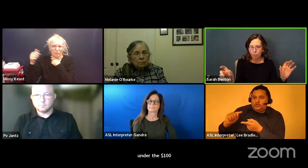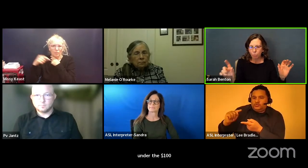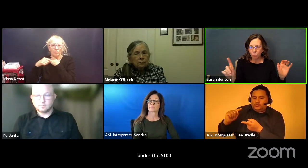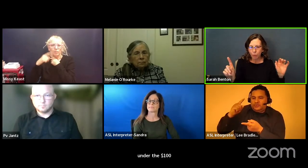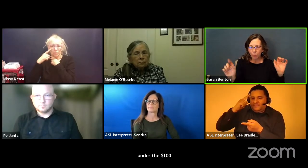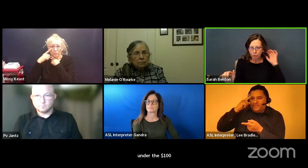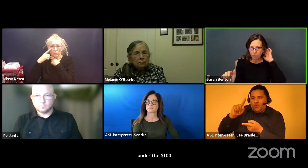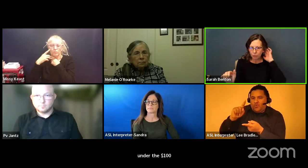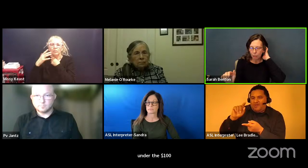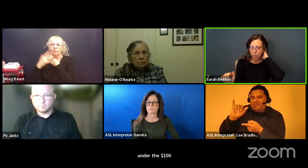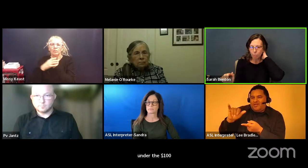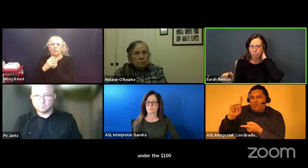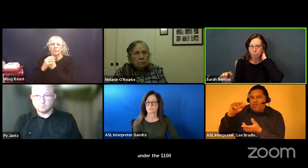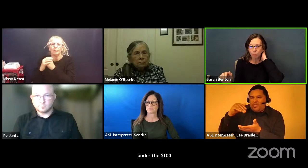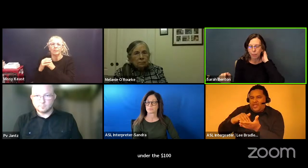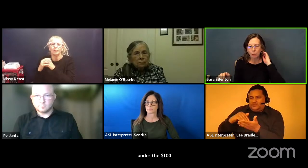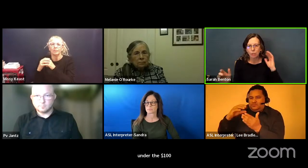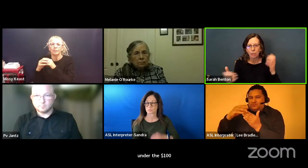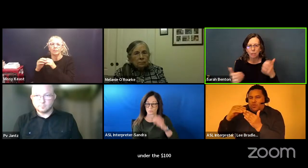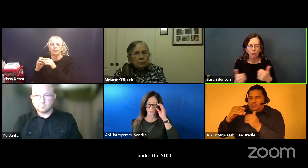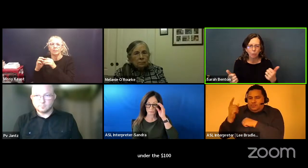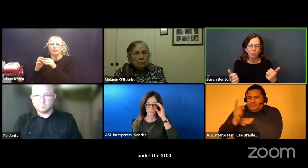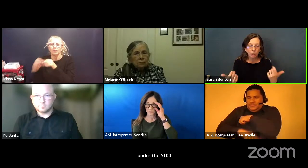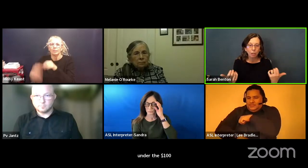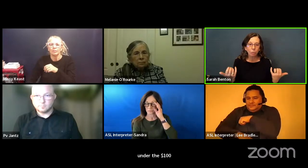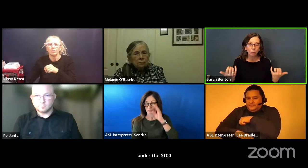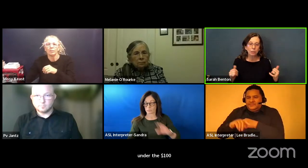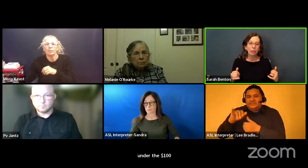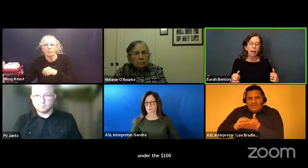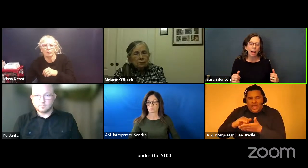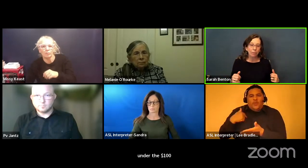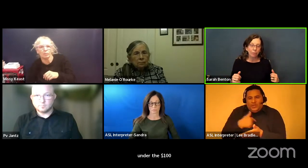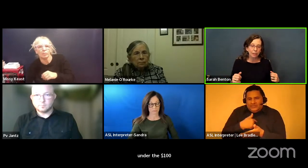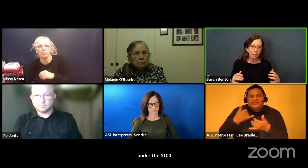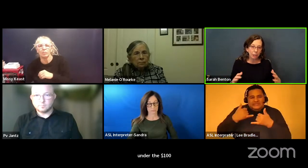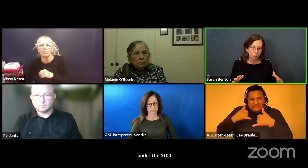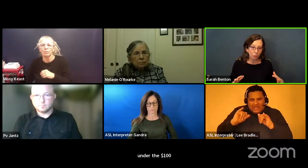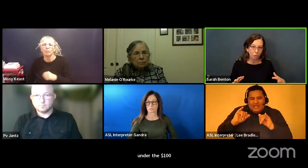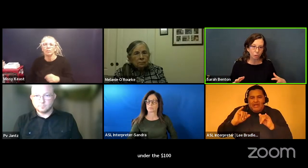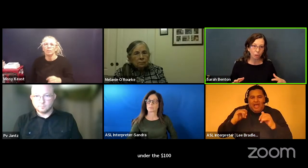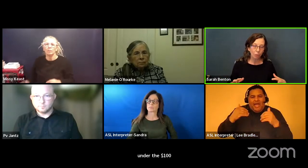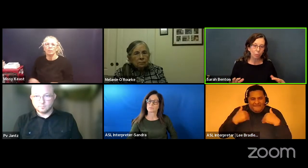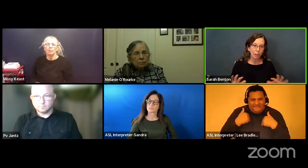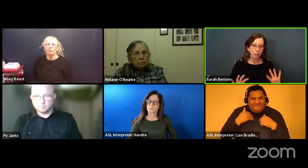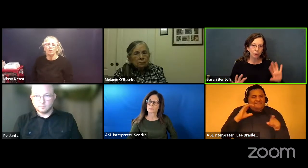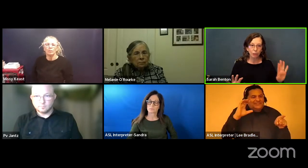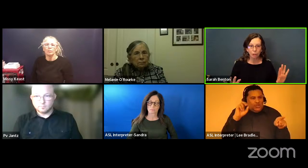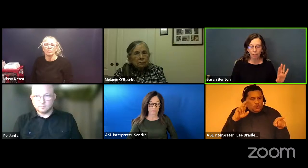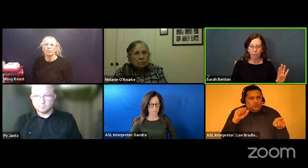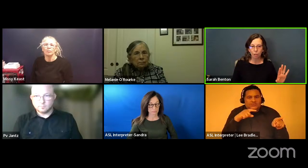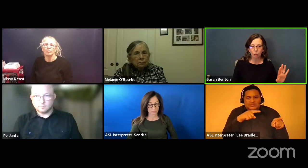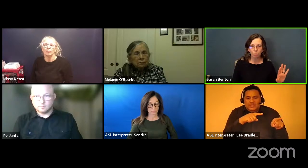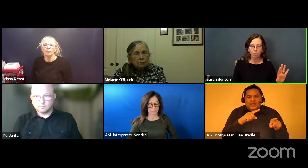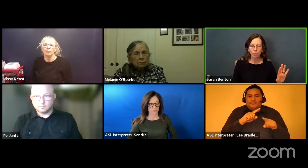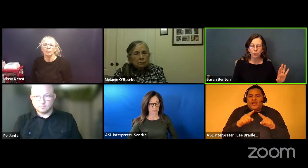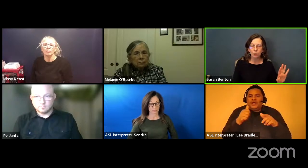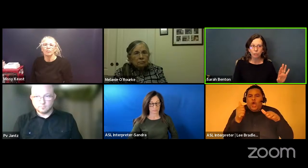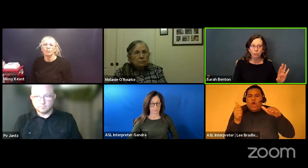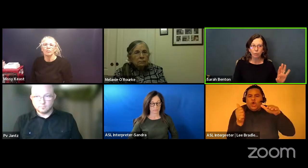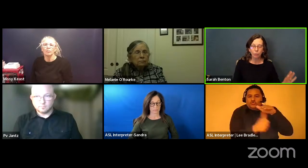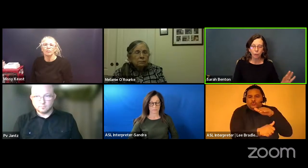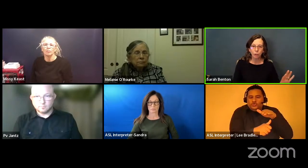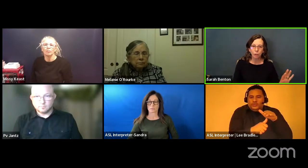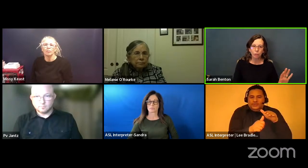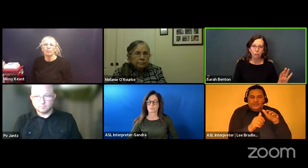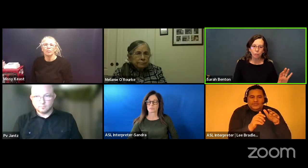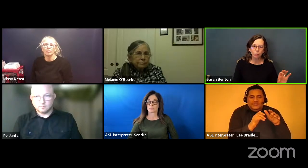the $1,000 penalty, that we still have the CEUs, but it's just under